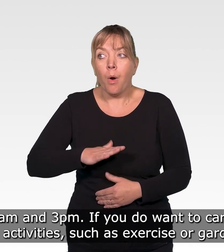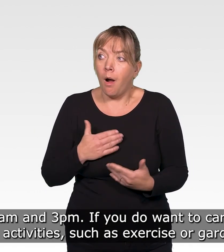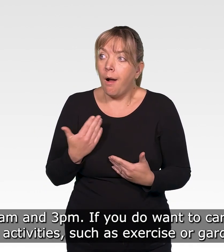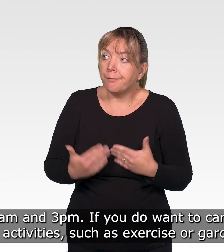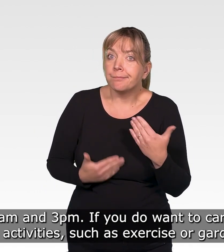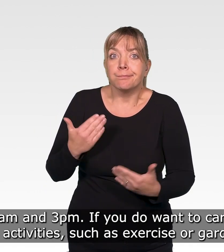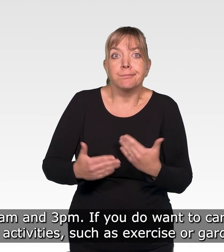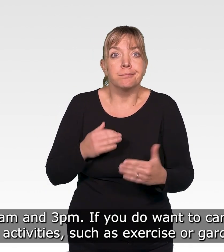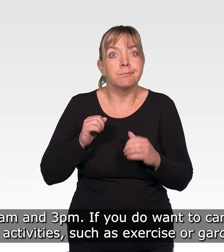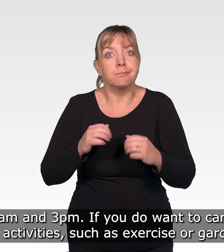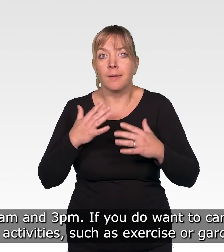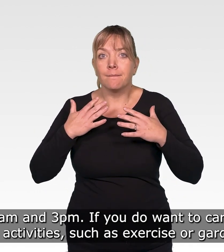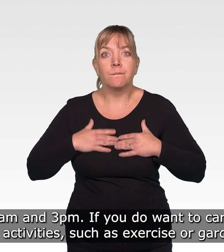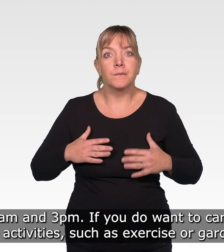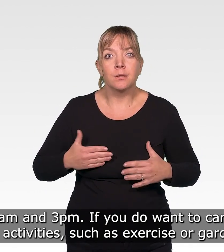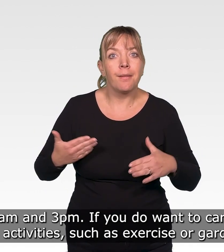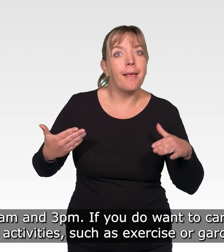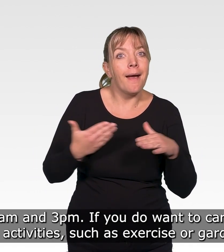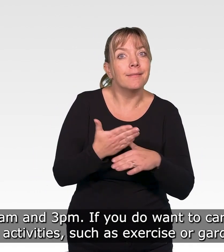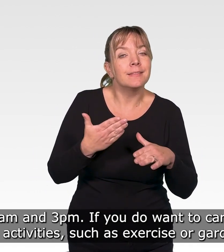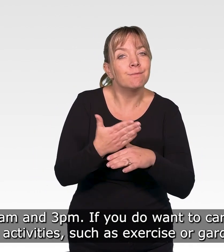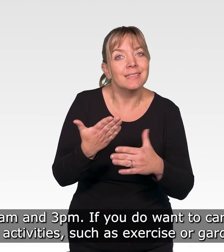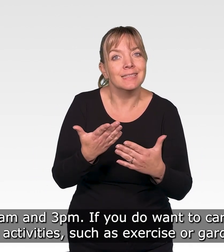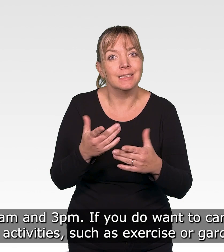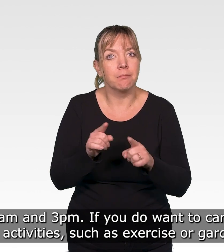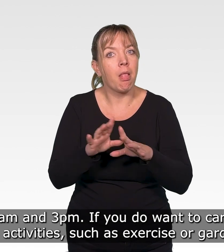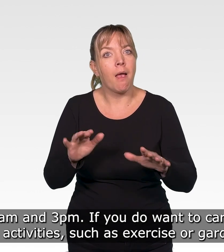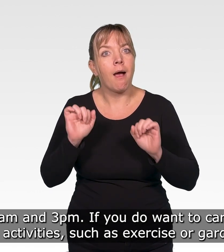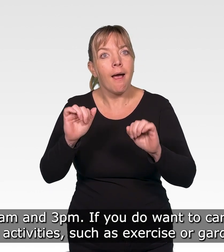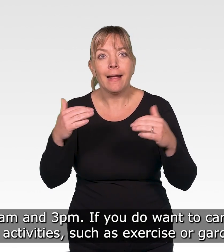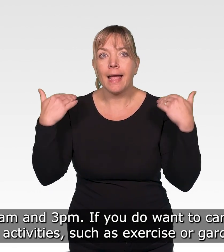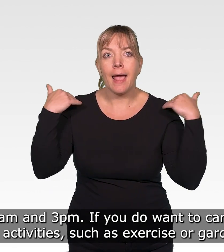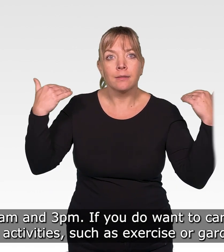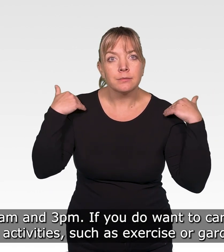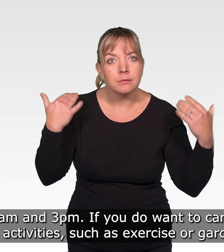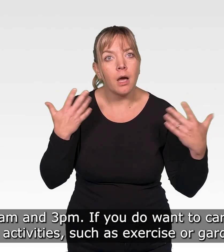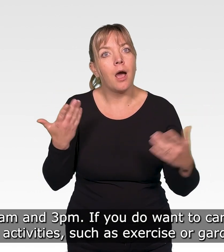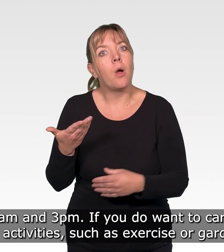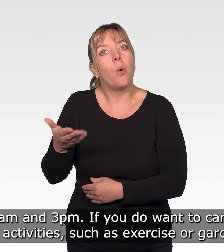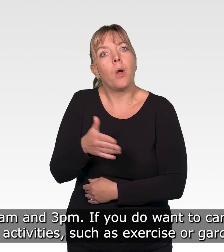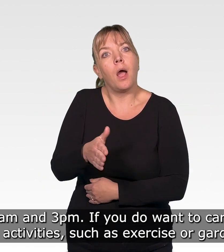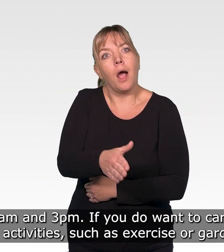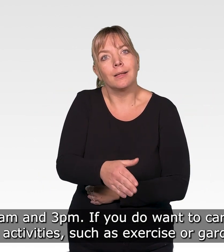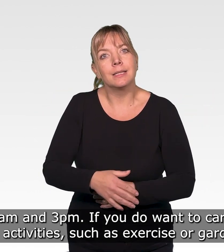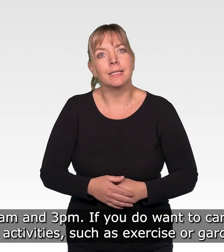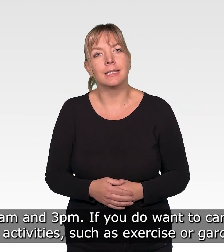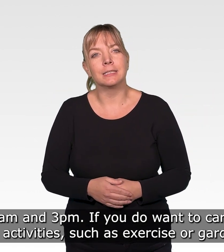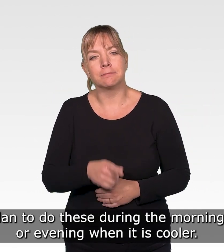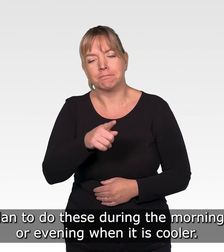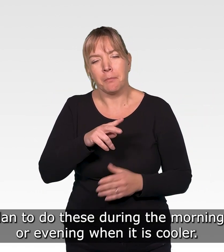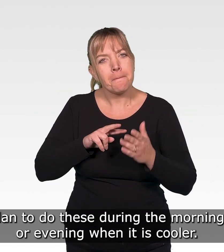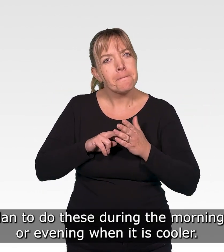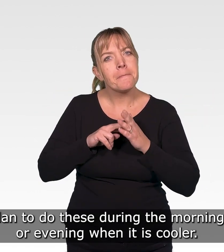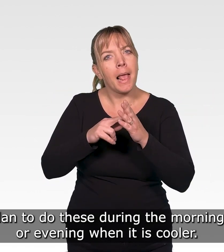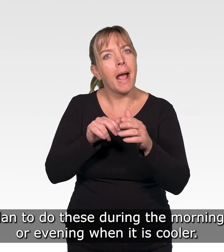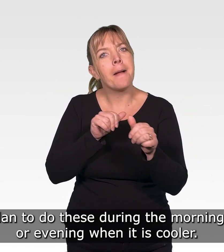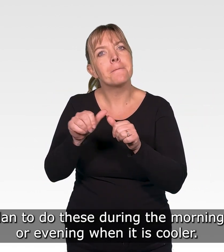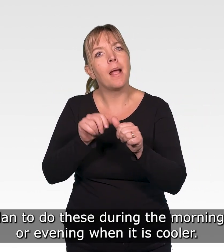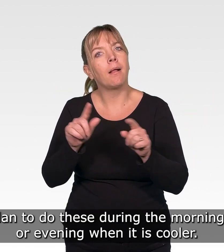If you do want to carry out any physical activities, such as exercise or gardening, plan to do these during the morning